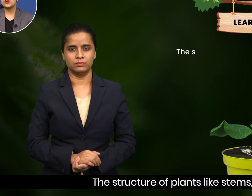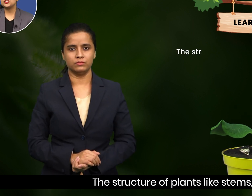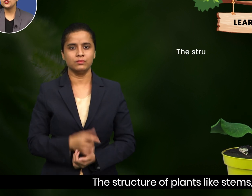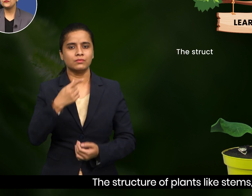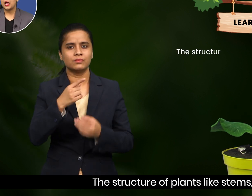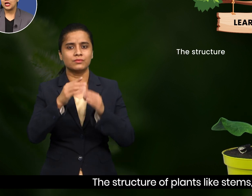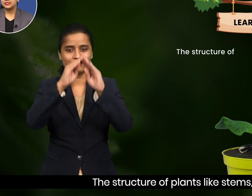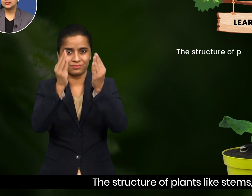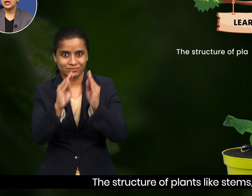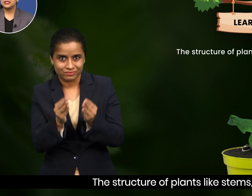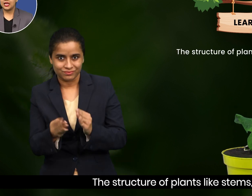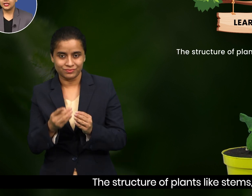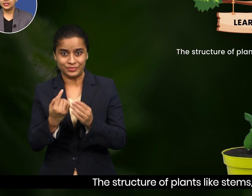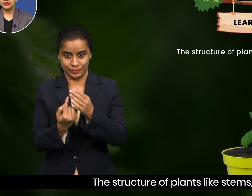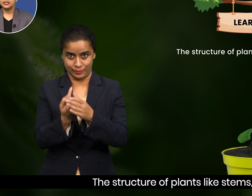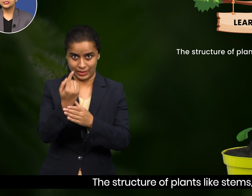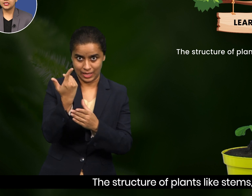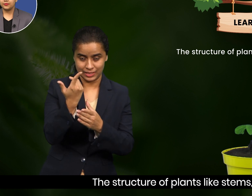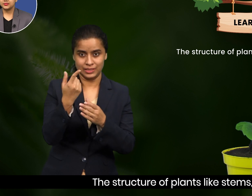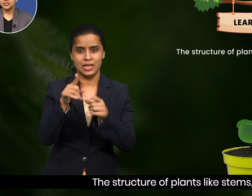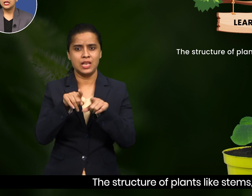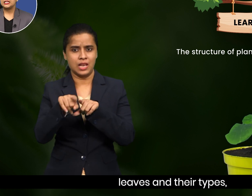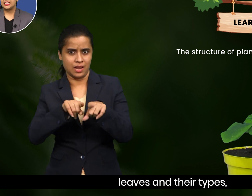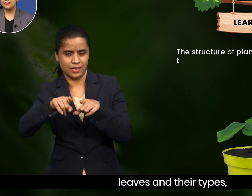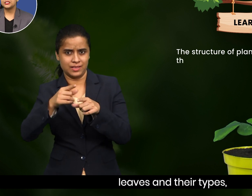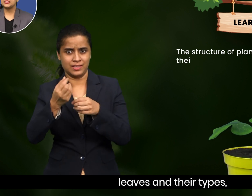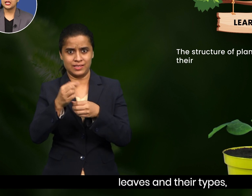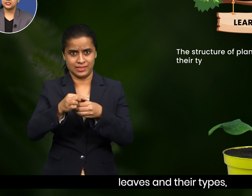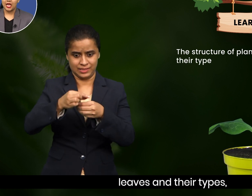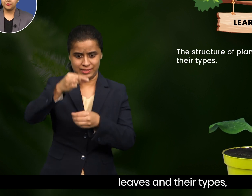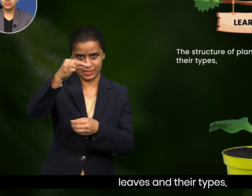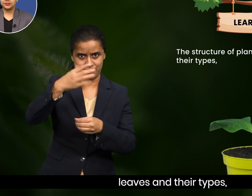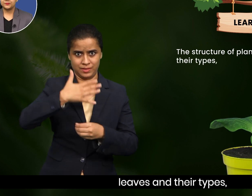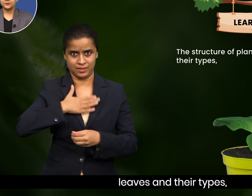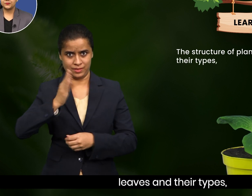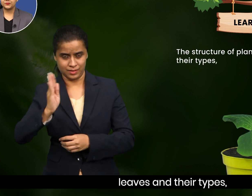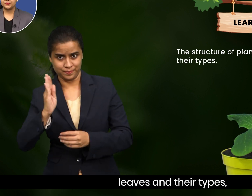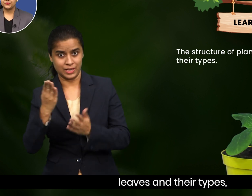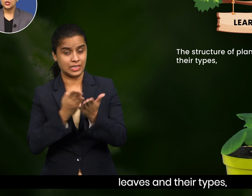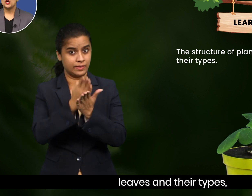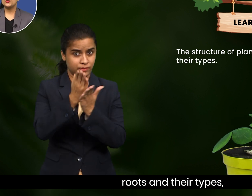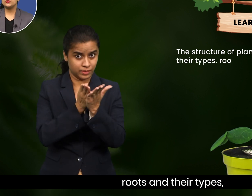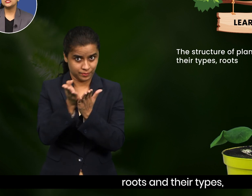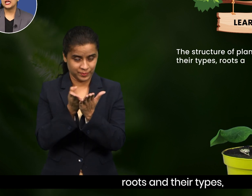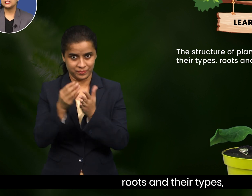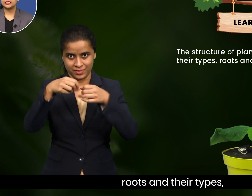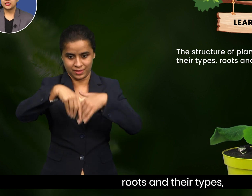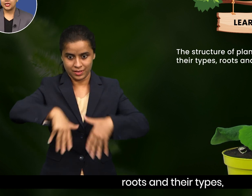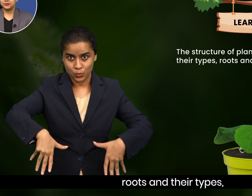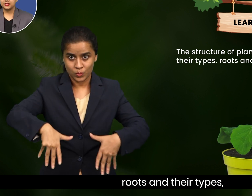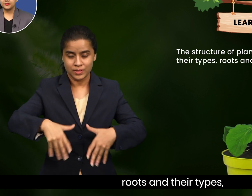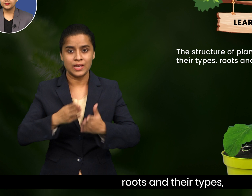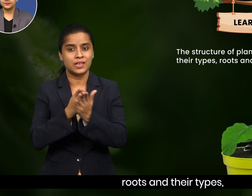The structure of plants like stems, leaves and their types, roots and